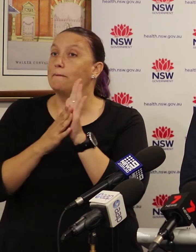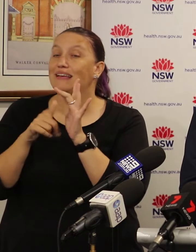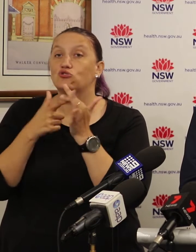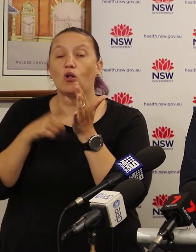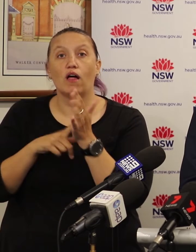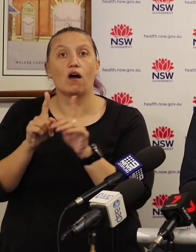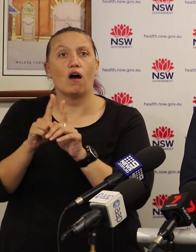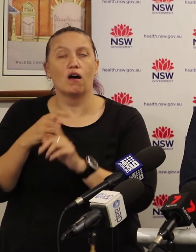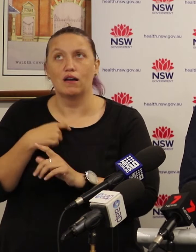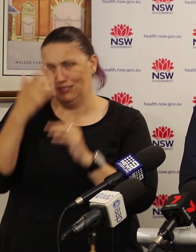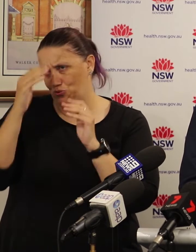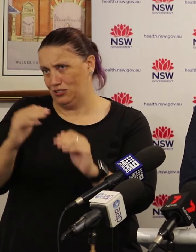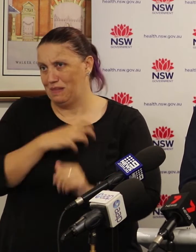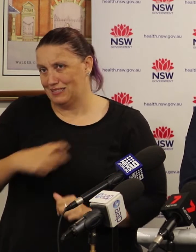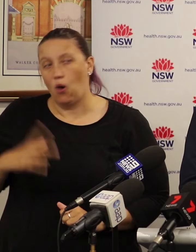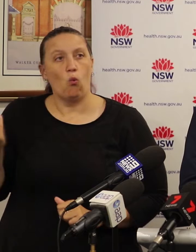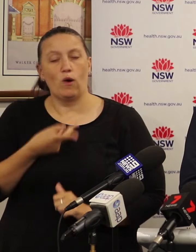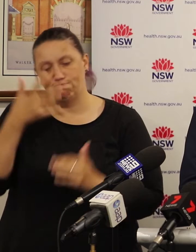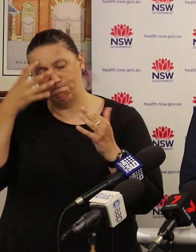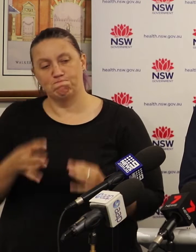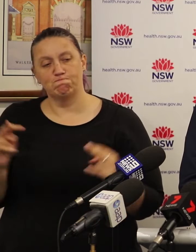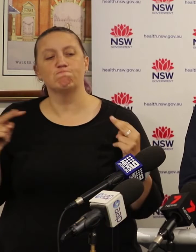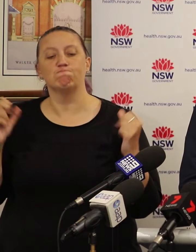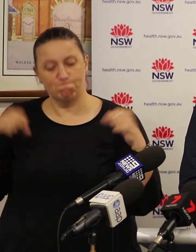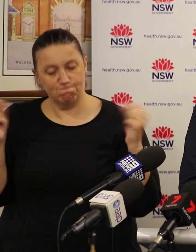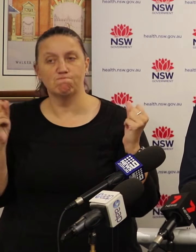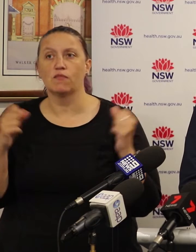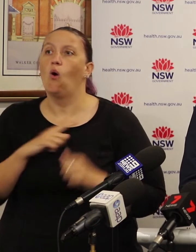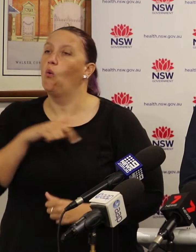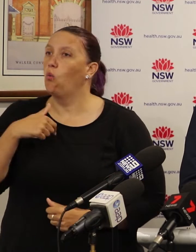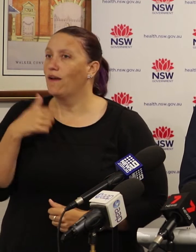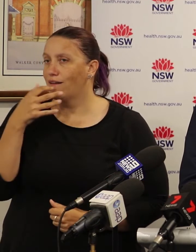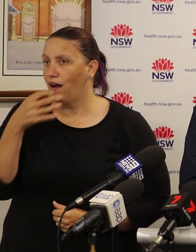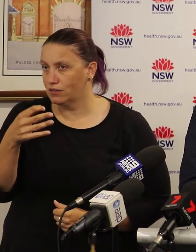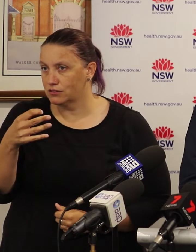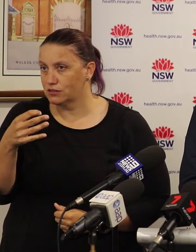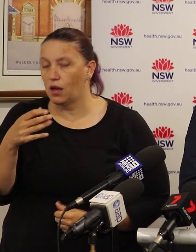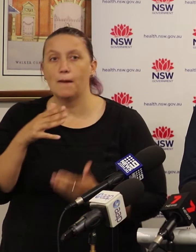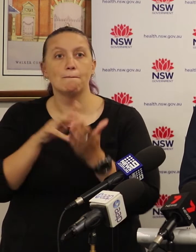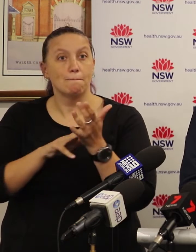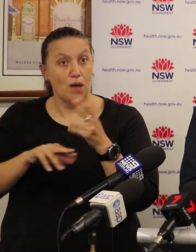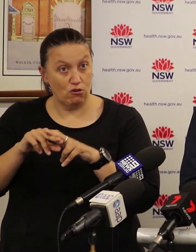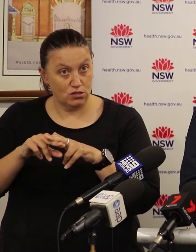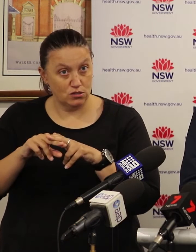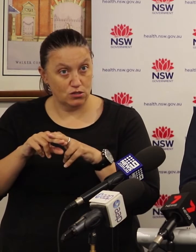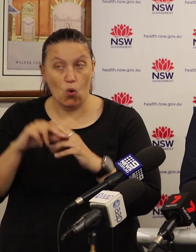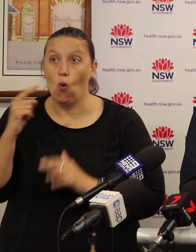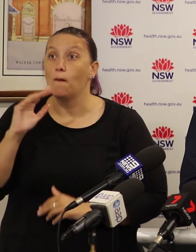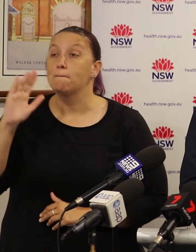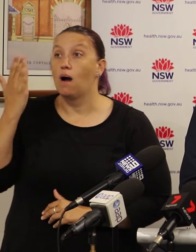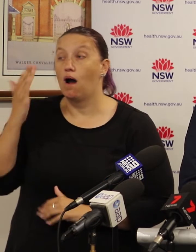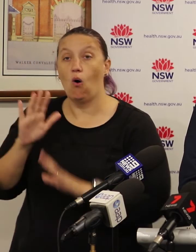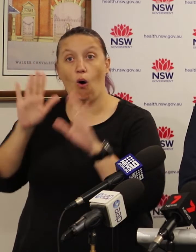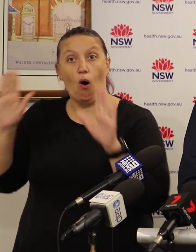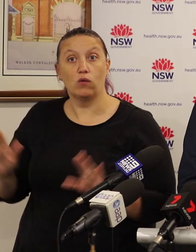have come to the same view, and that is that we will be asking parents who may have